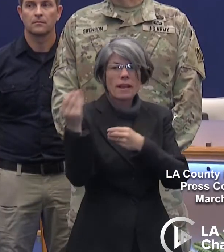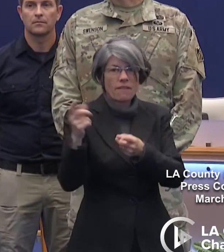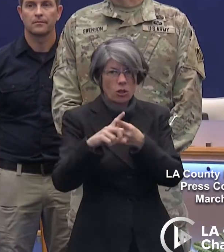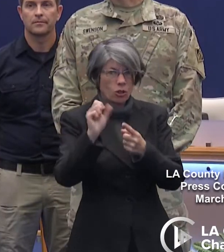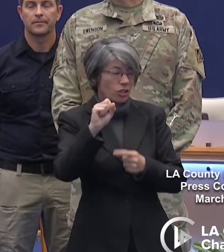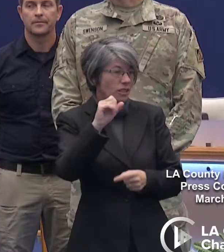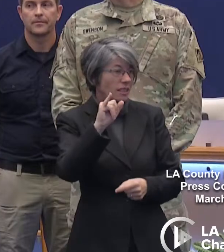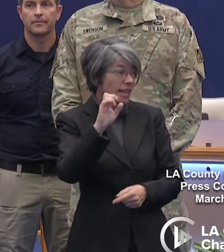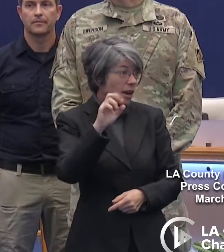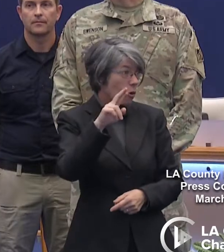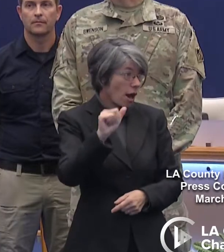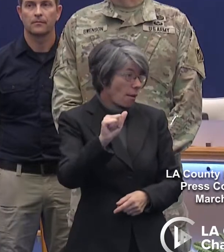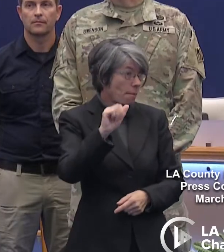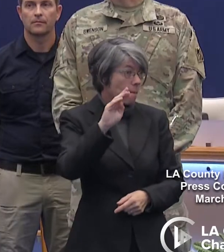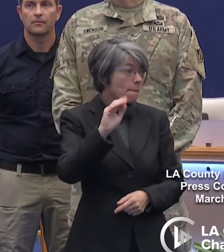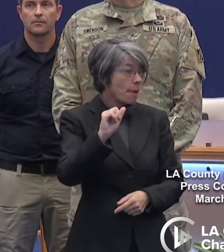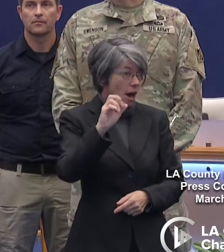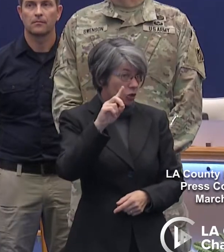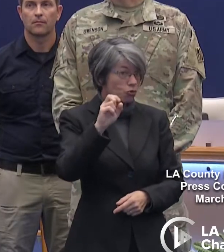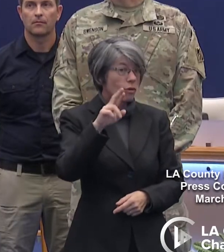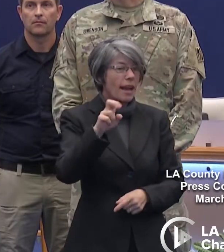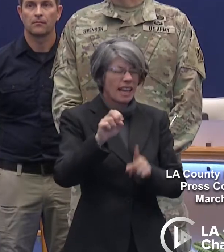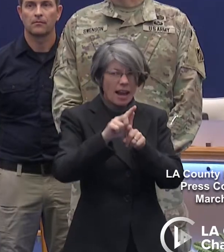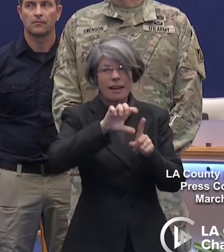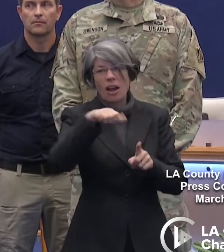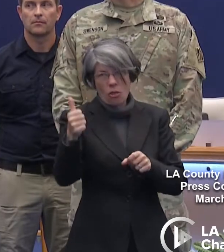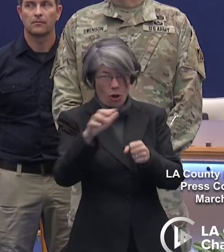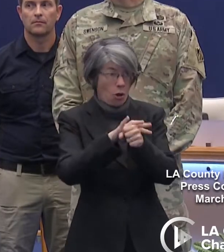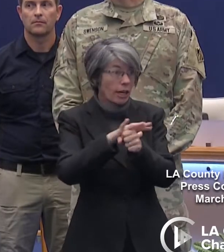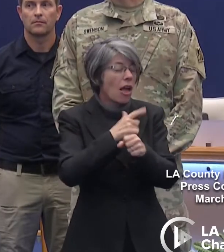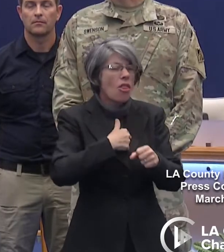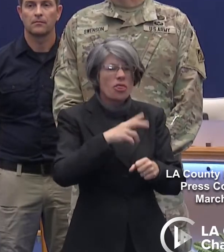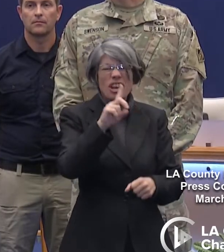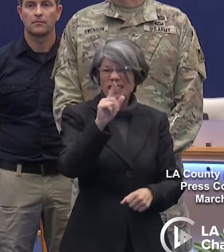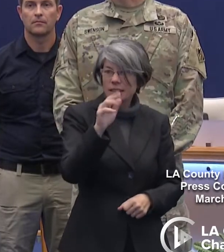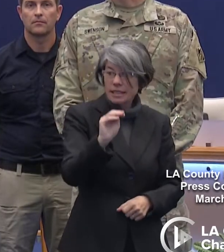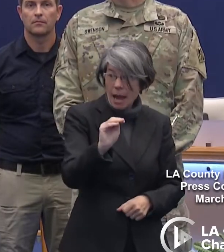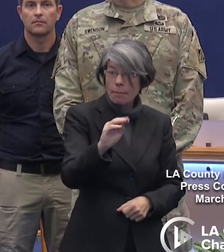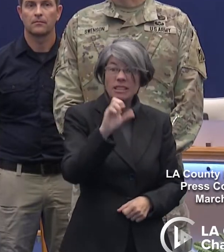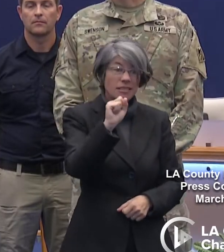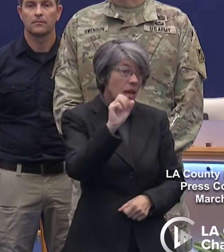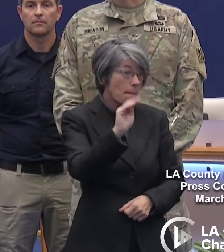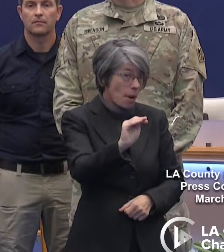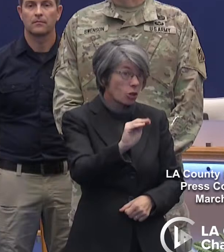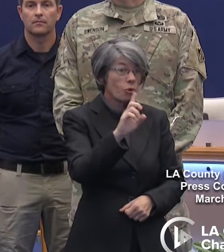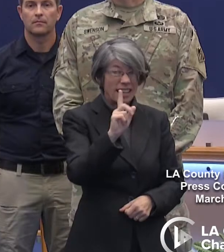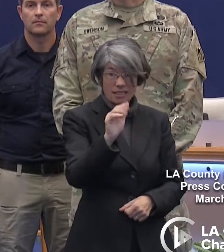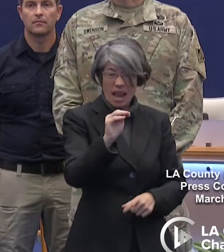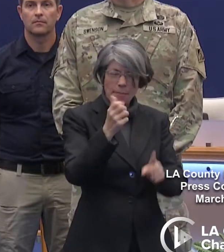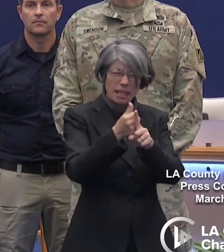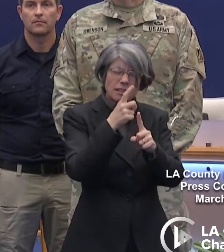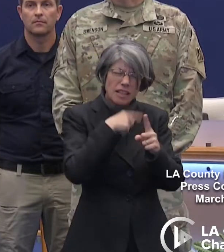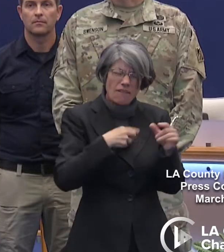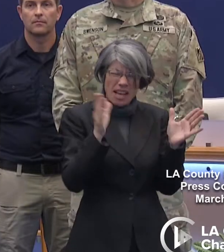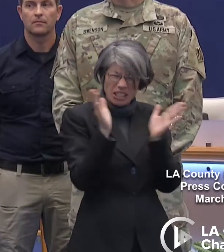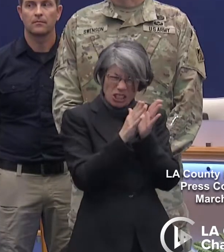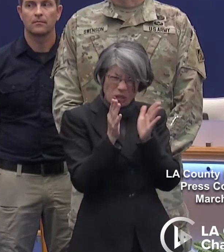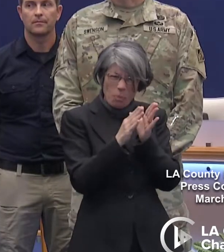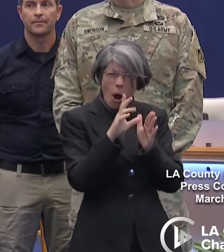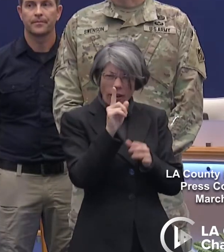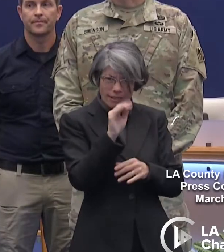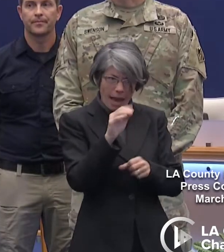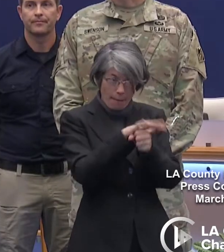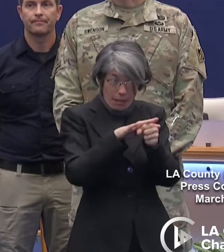and the other cities in coordination with them. There is a dam, Sierra Madre Dam, which is a somewhat undersized dam in that